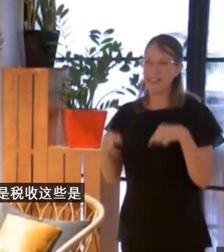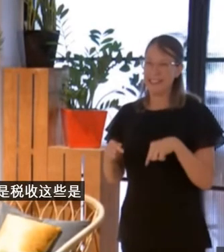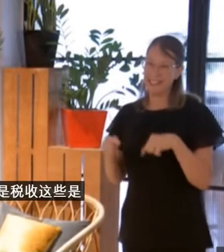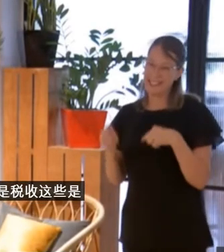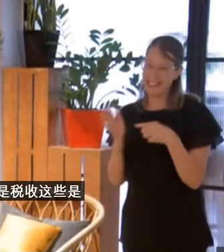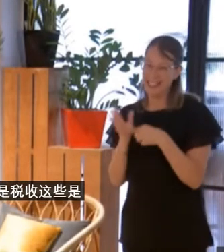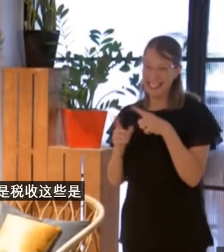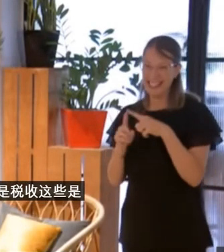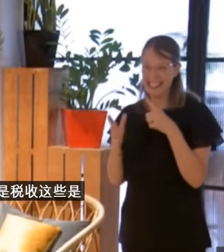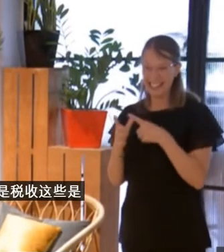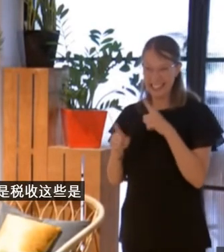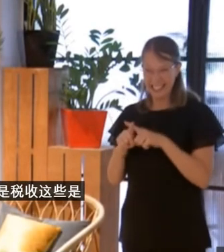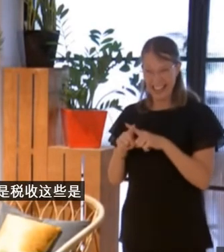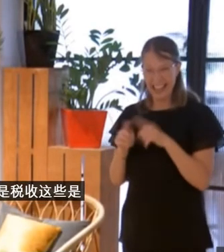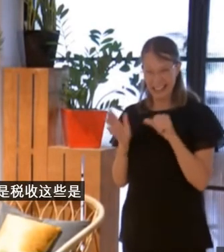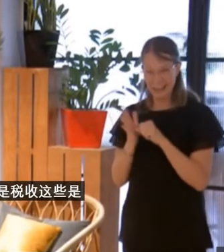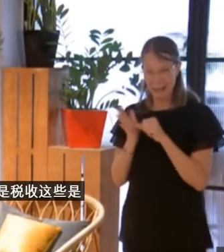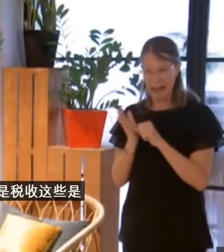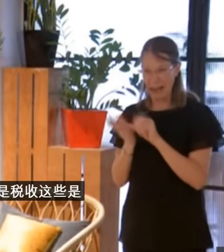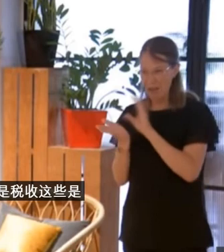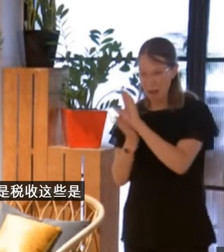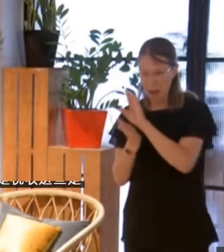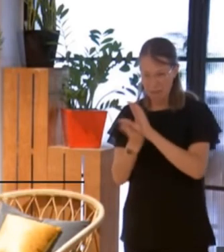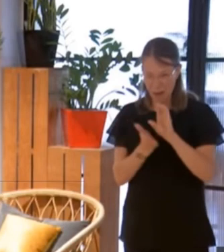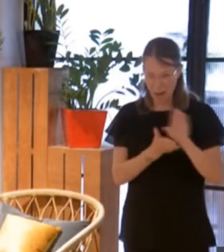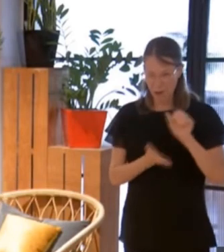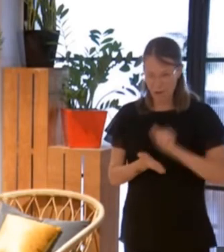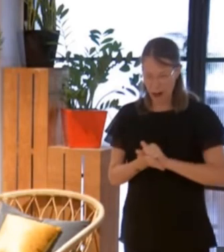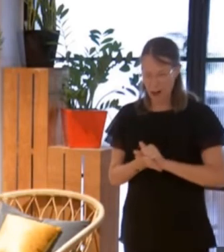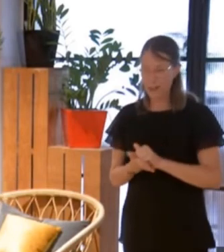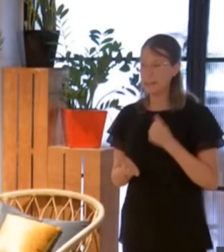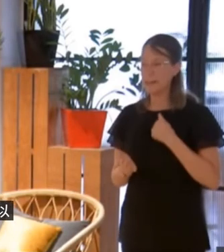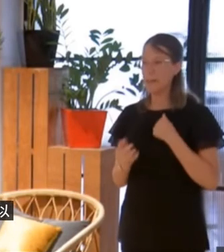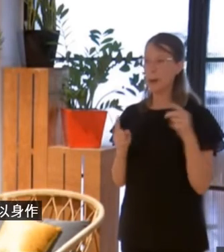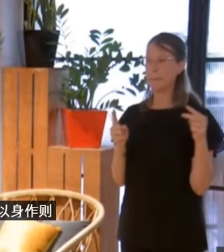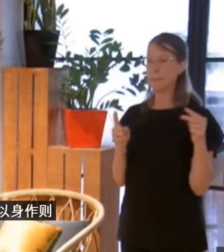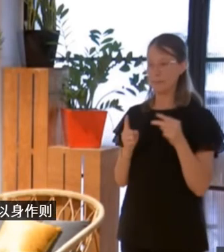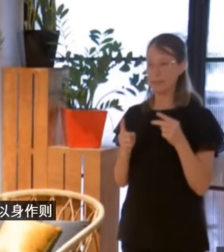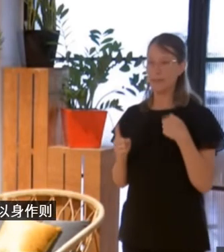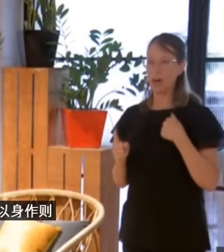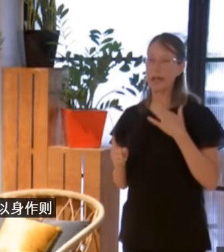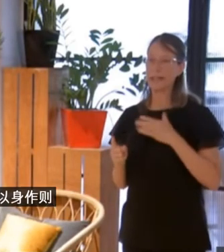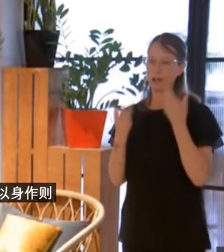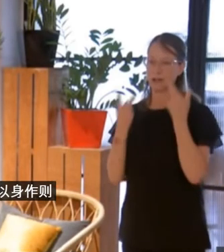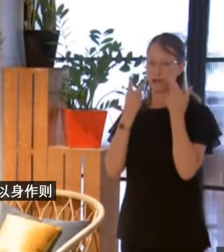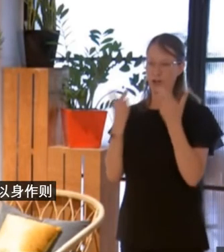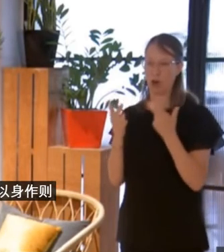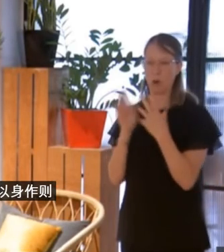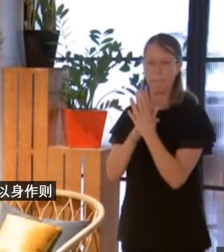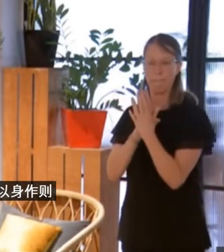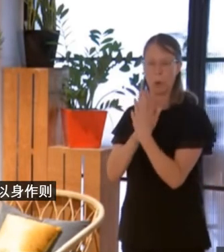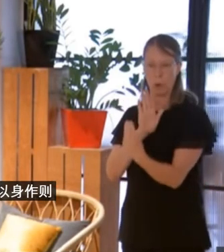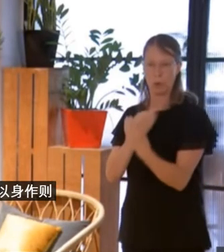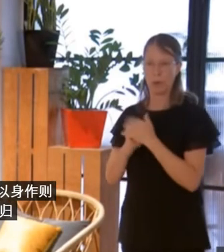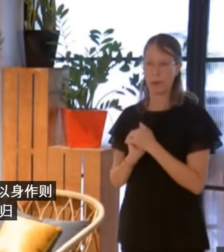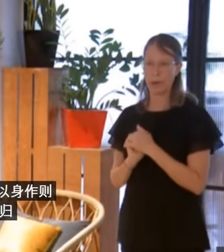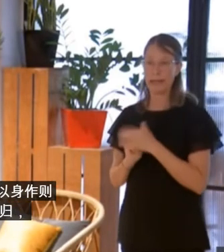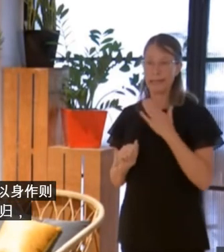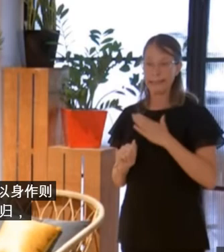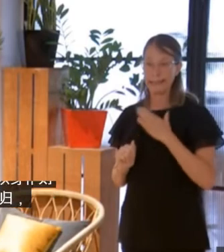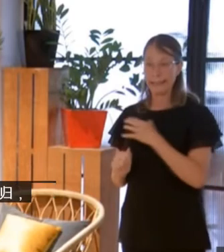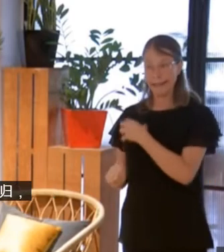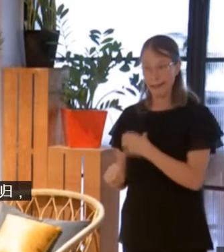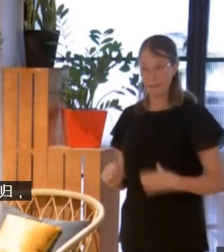These are taxpayer dollars. And my view is I need to lead by example and have the public service